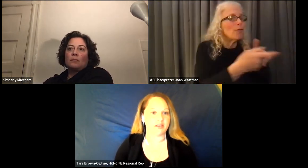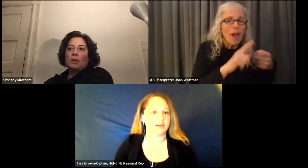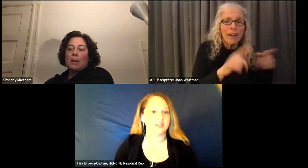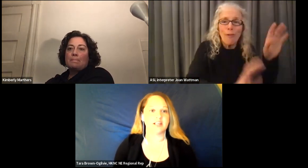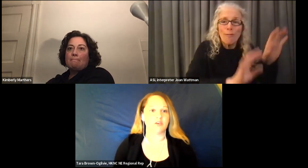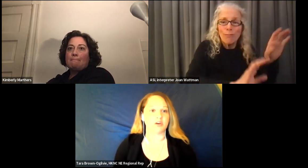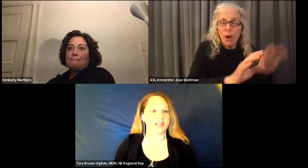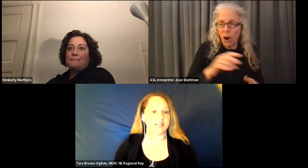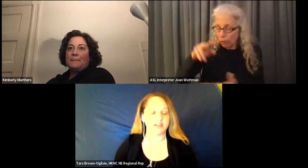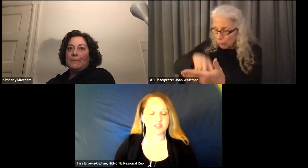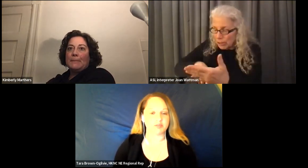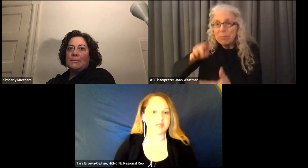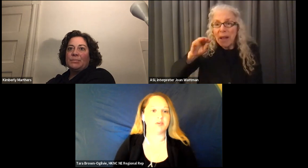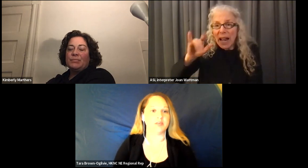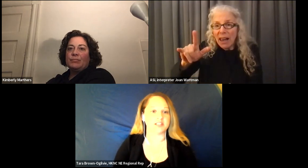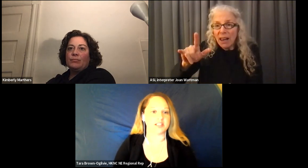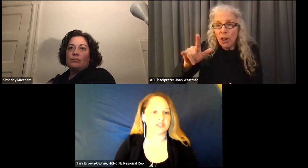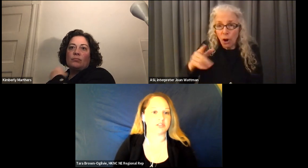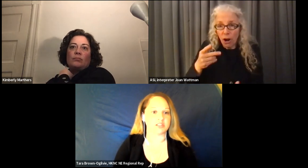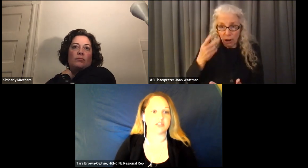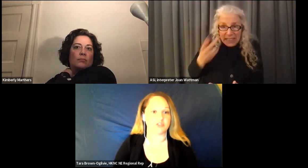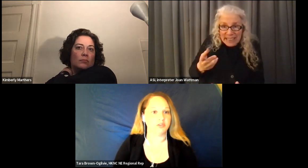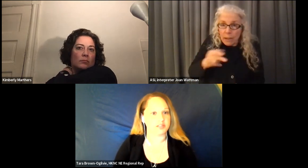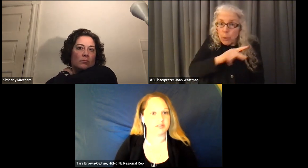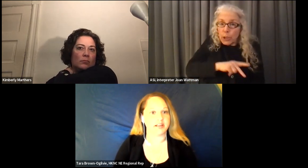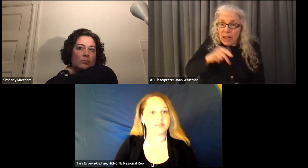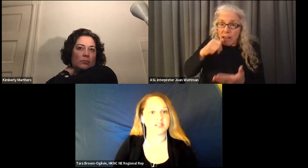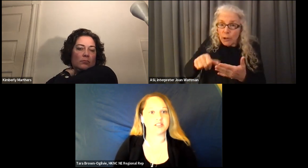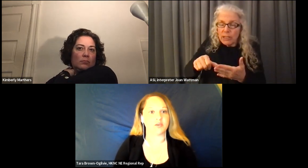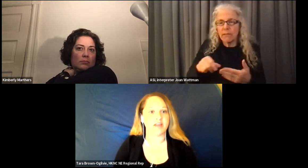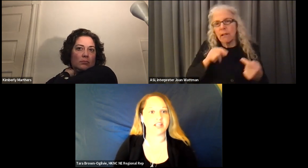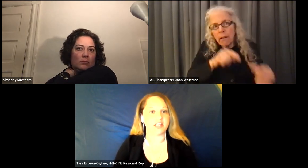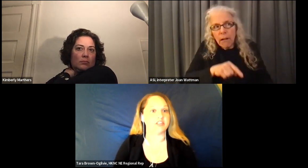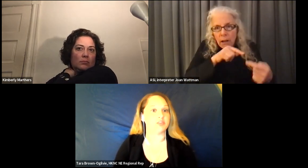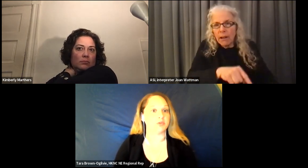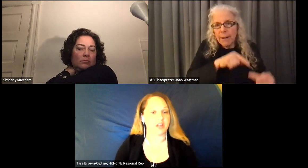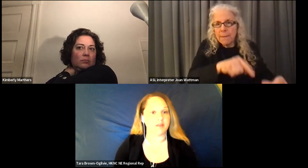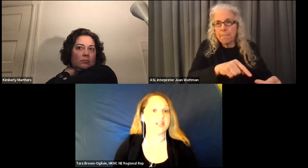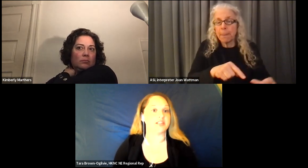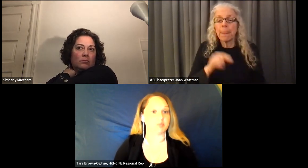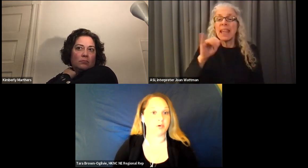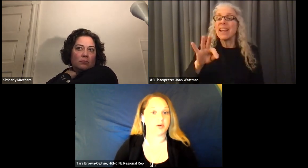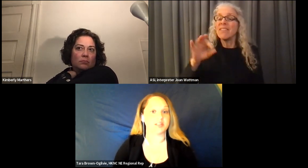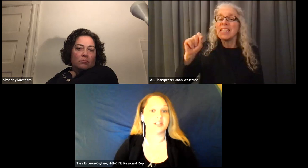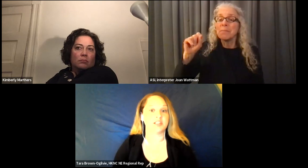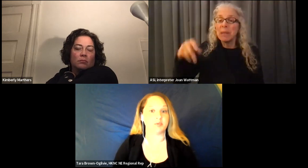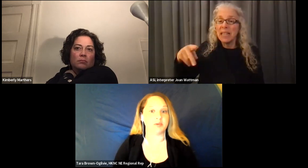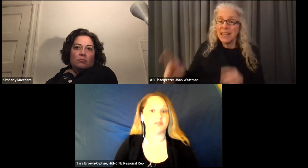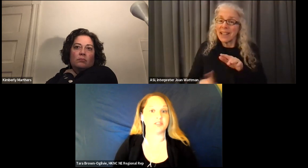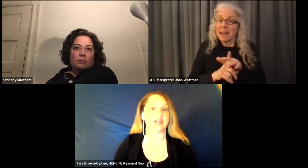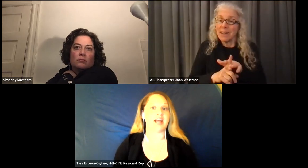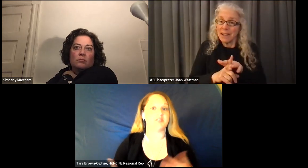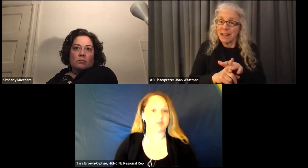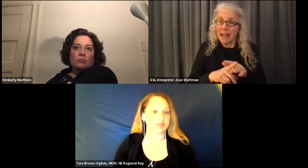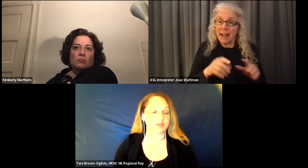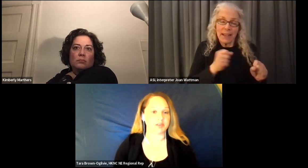your mail or get letters from people, it's a struggle sometimes. And so having an individual to come in and support, to be able